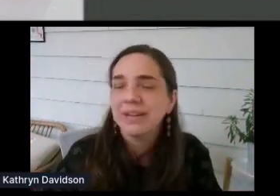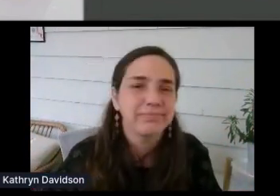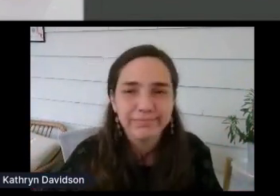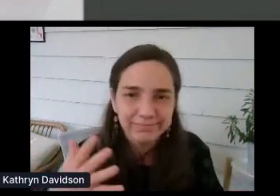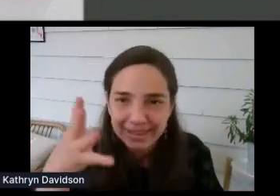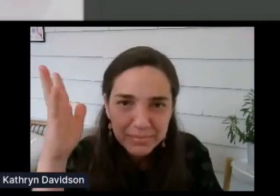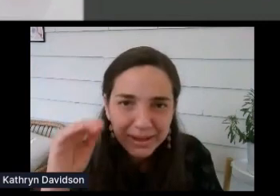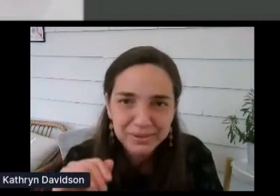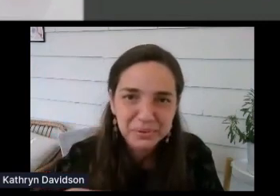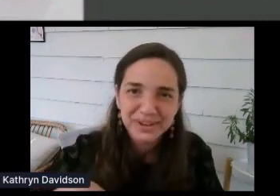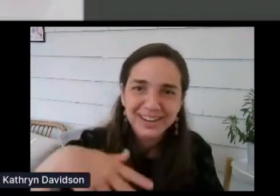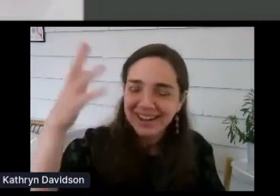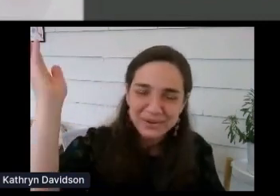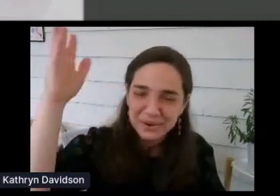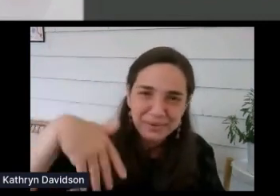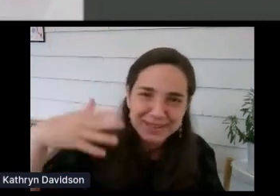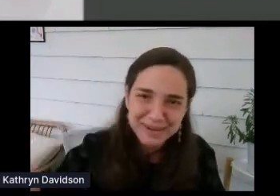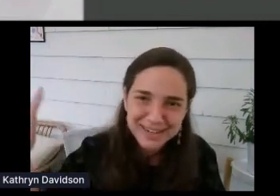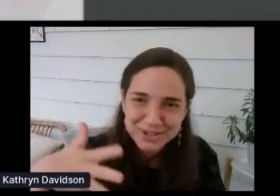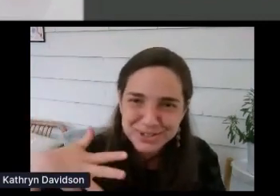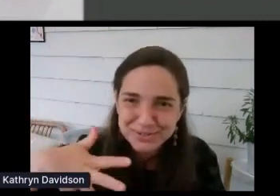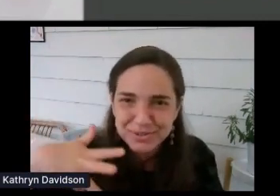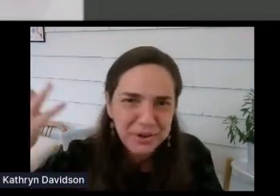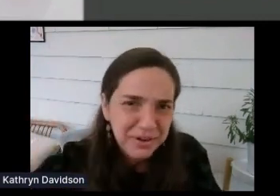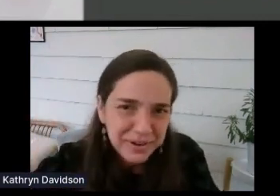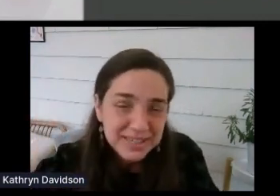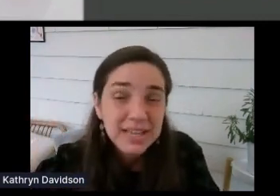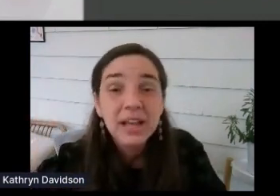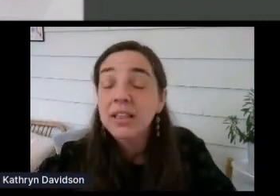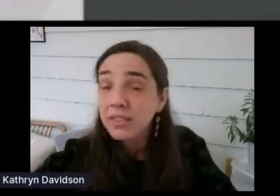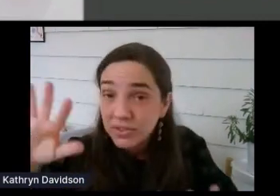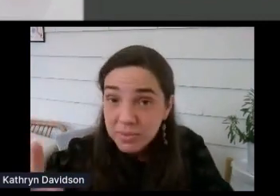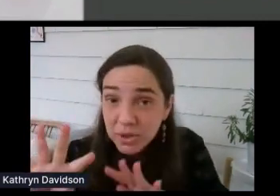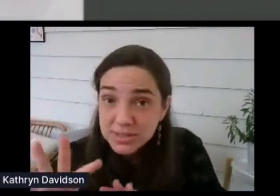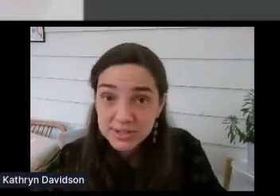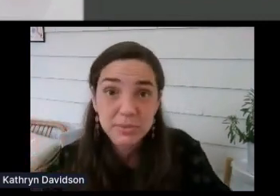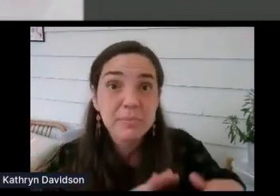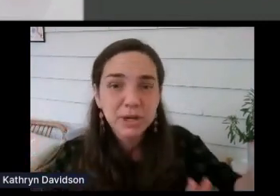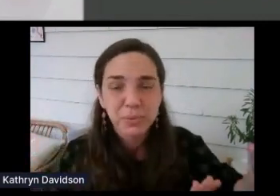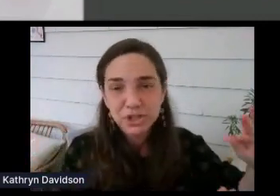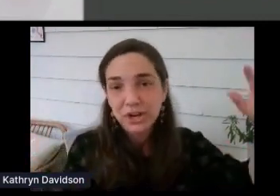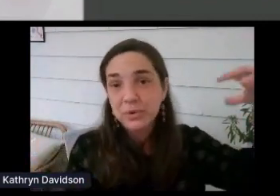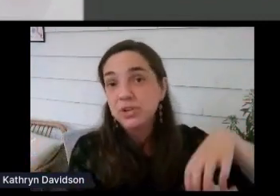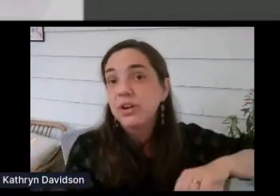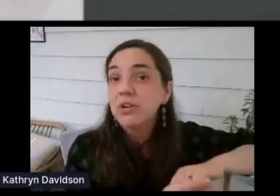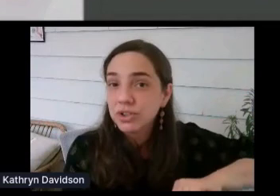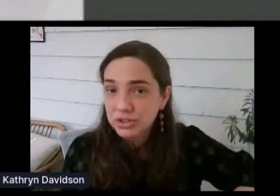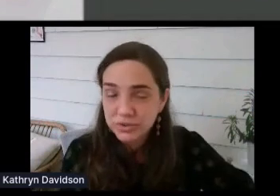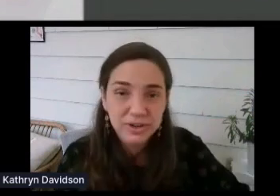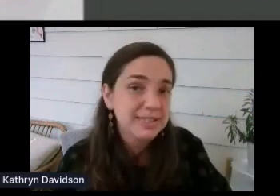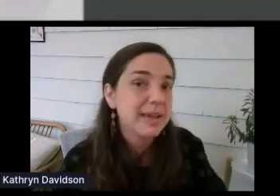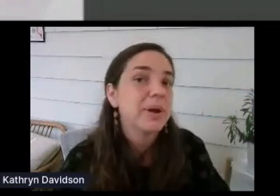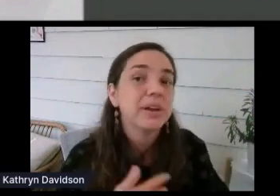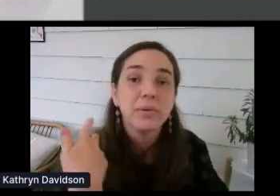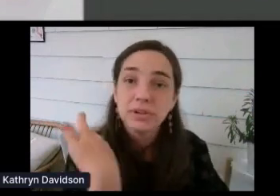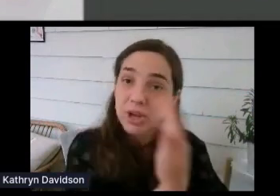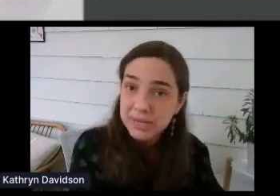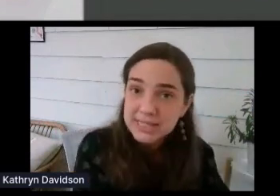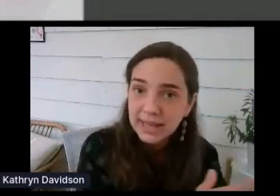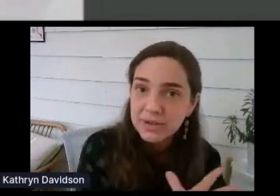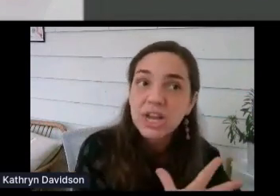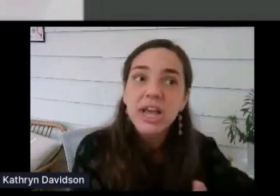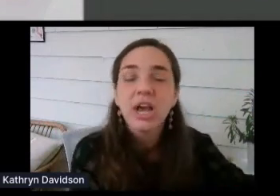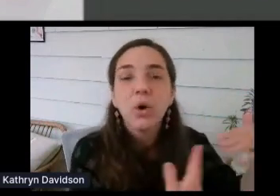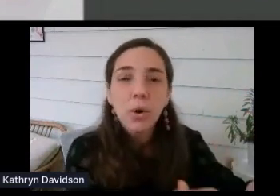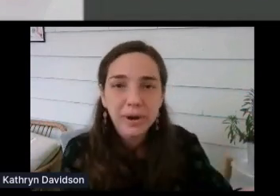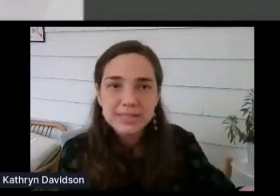too. Email or, I don't know, expectations of honorifics. Some of those things are going to be much more shared when you share a culture. So for example, I know